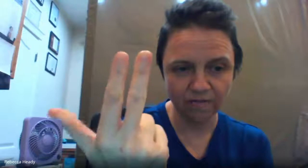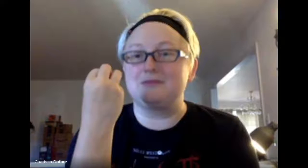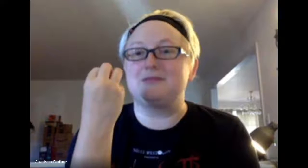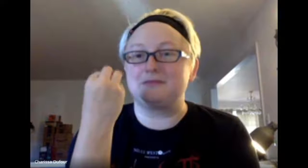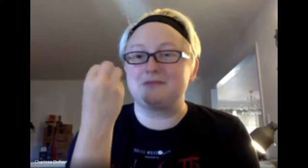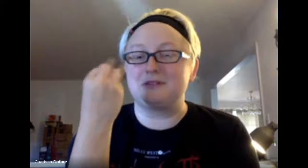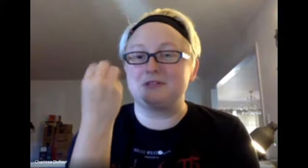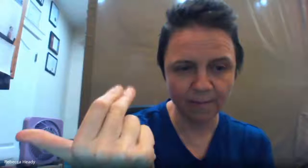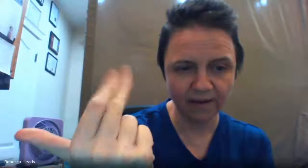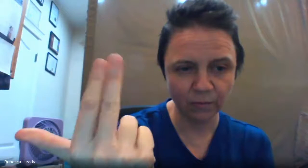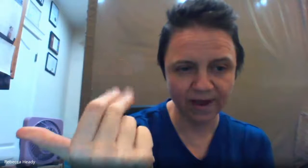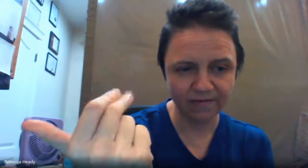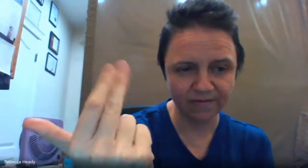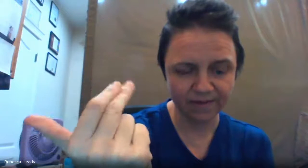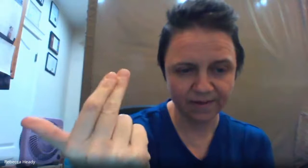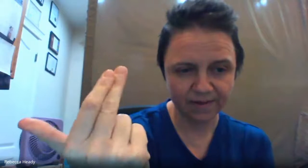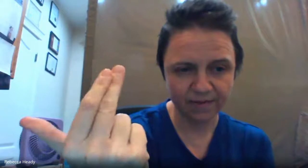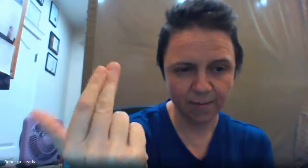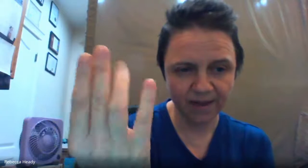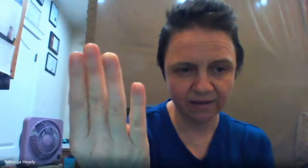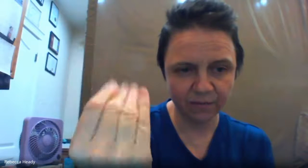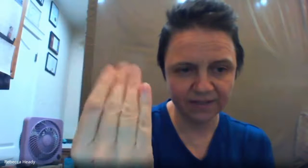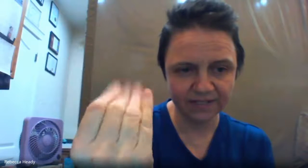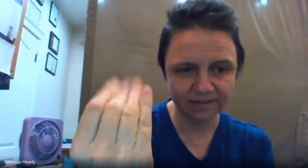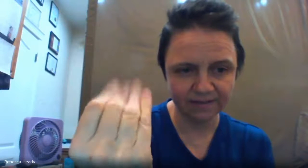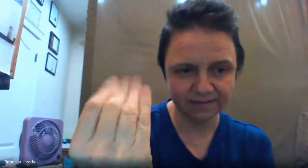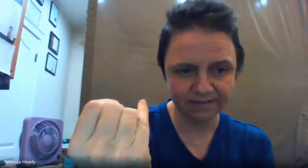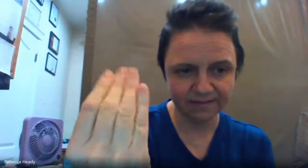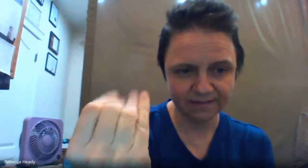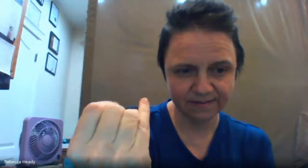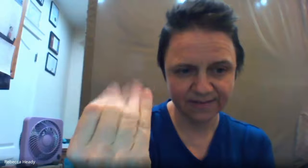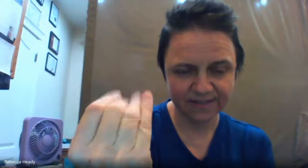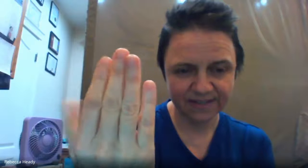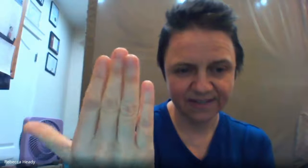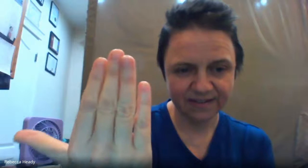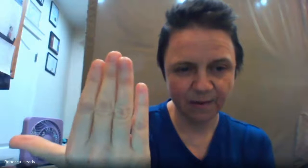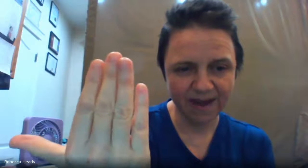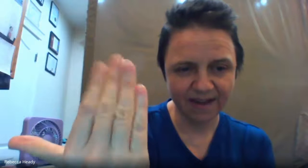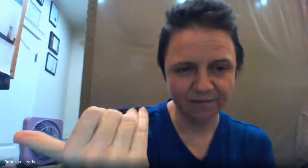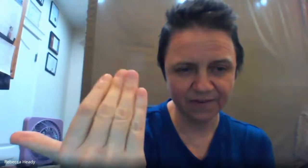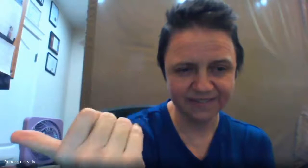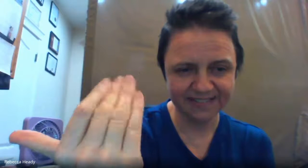put the thumb out, wave. Thumb back in, 14. Thumb back out, 15.